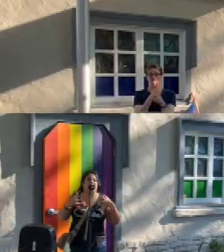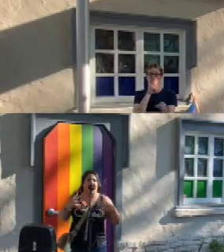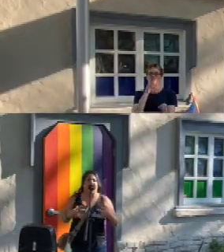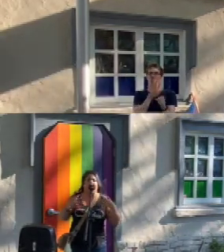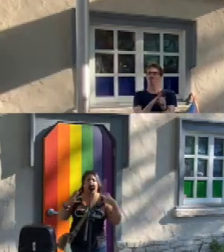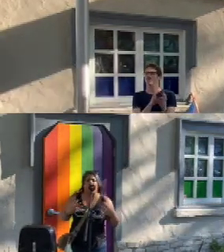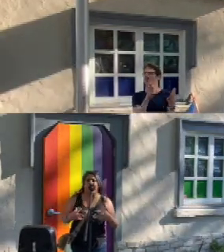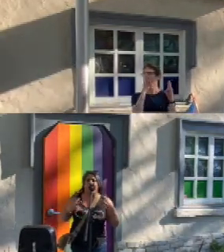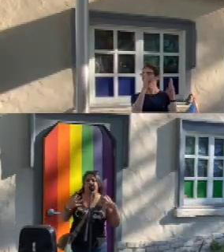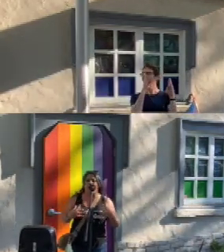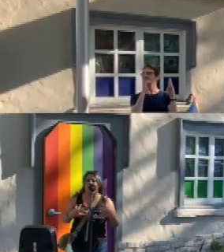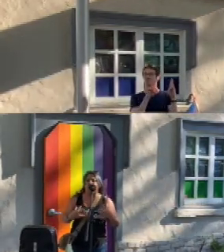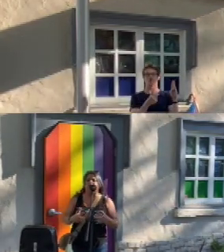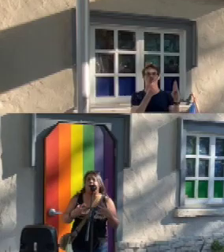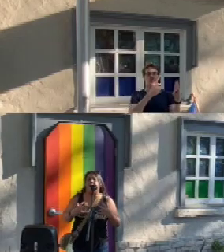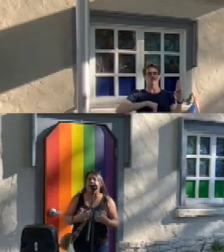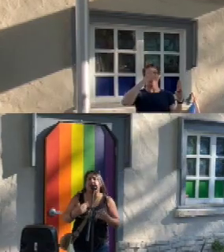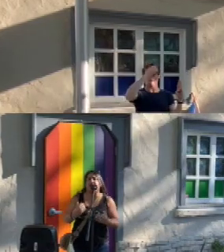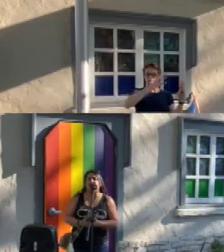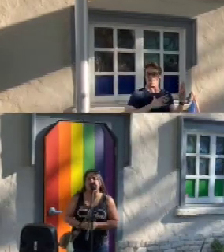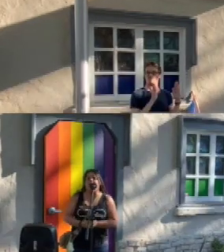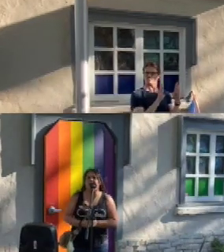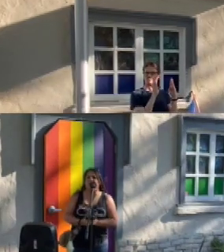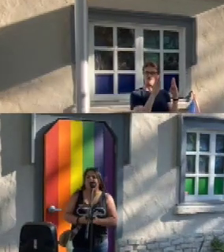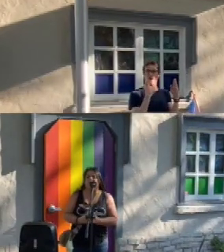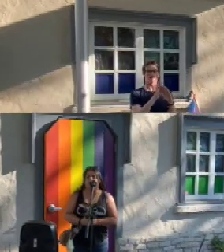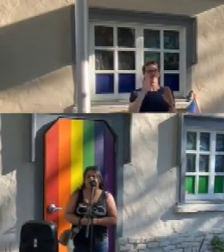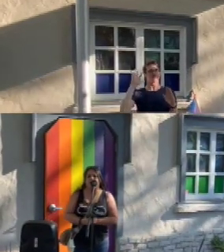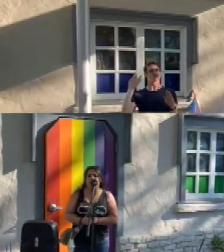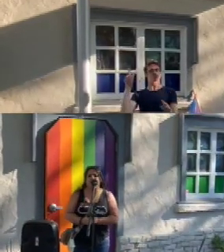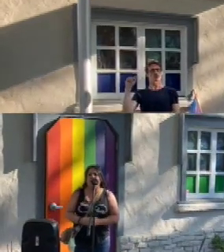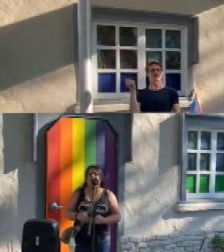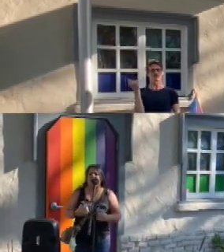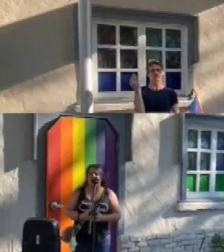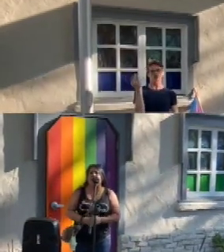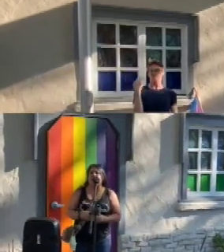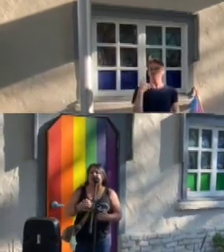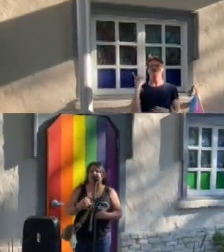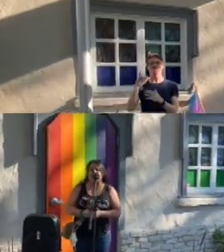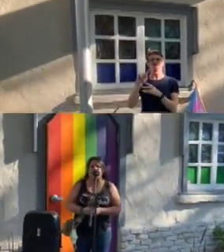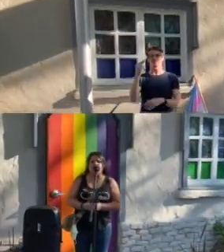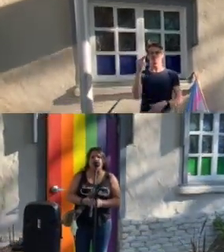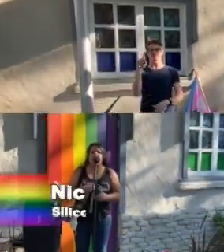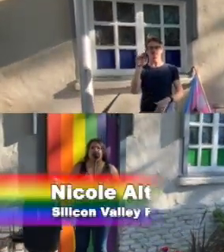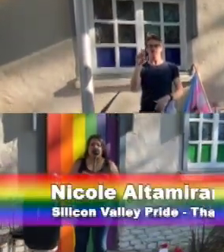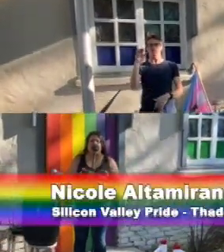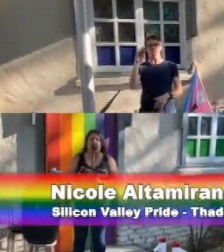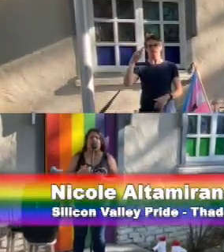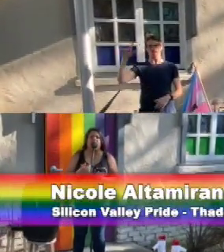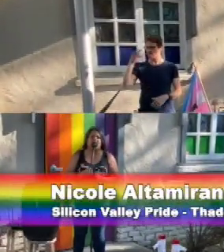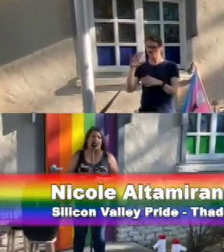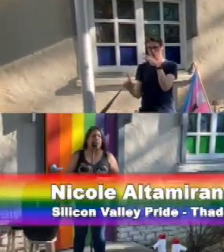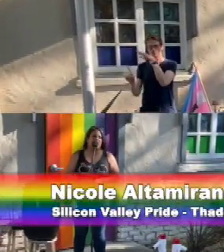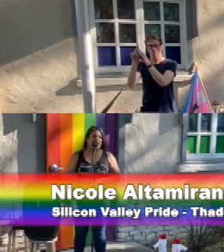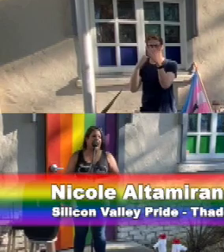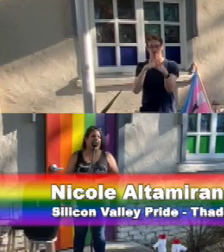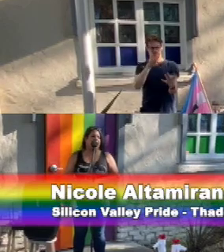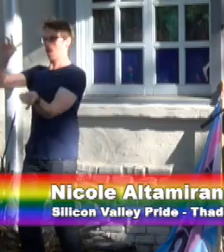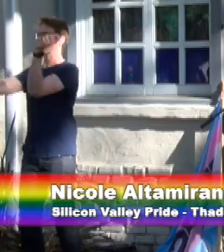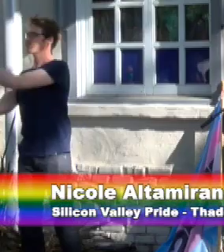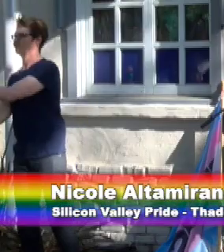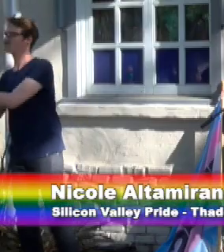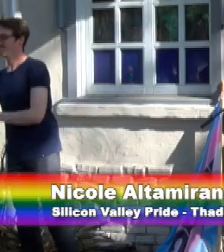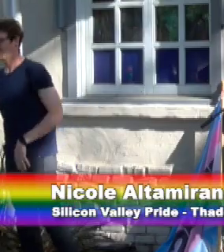mostly gay white males. But back in 2014, Thaddeus Campbell came and changed